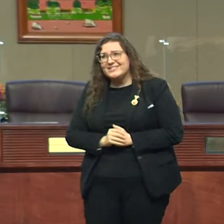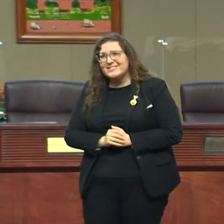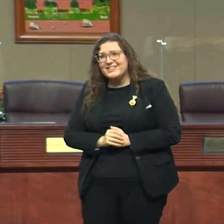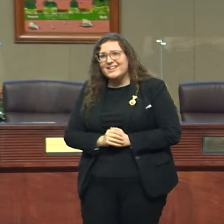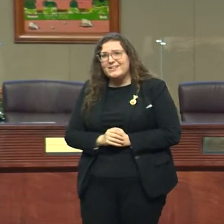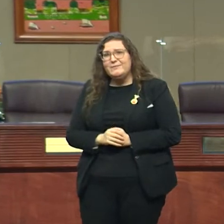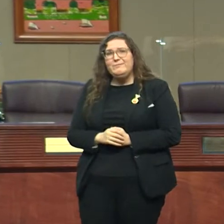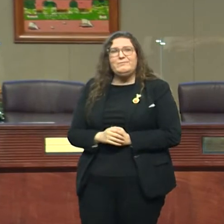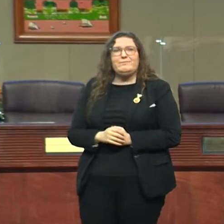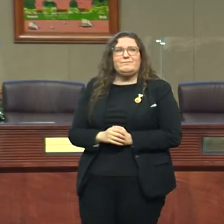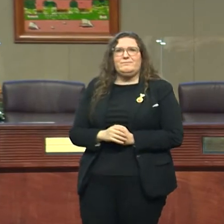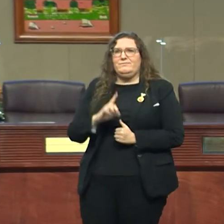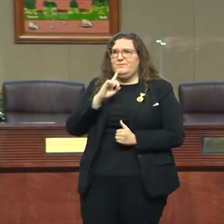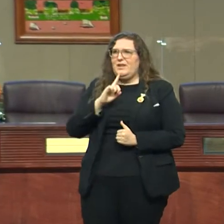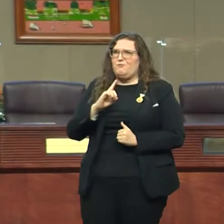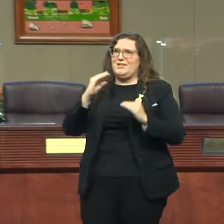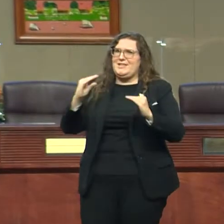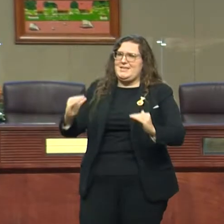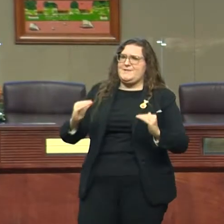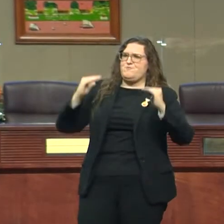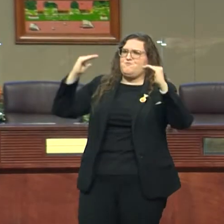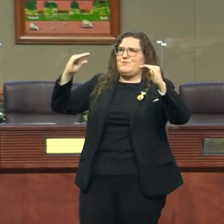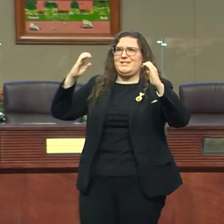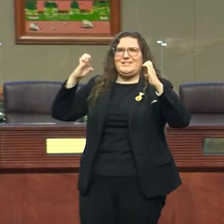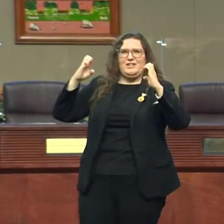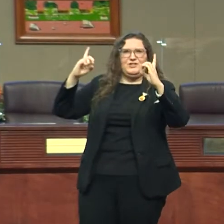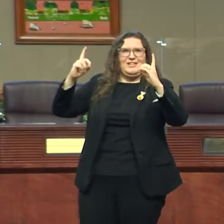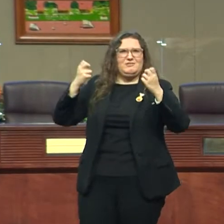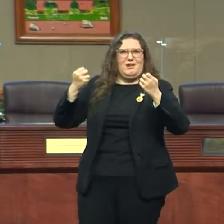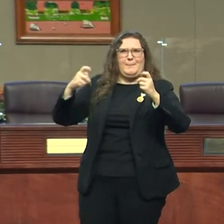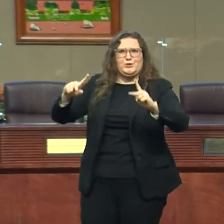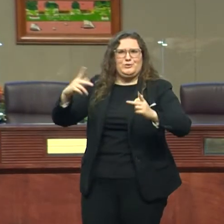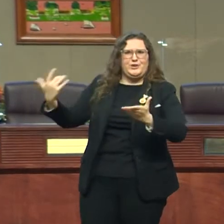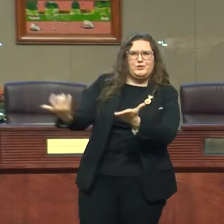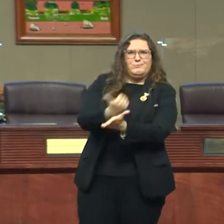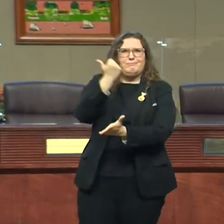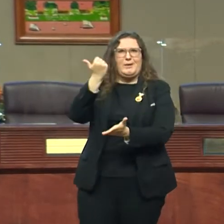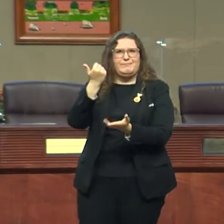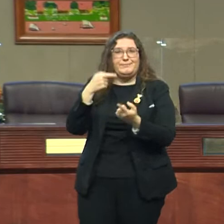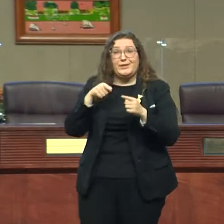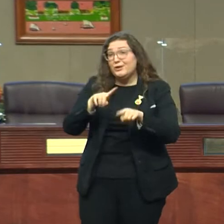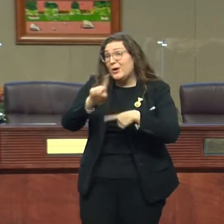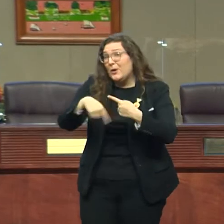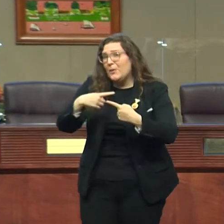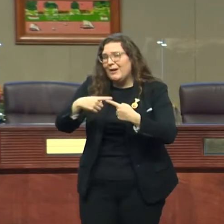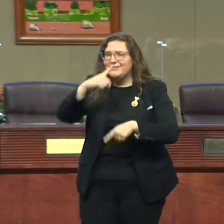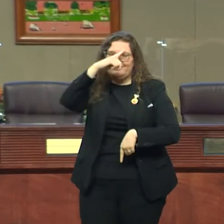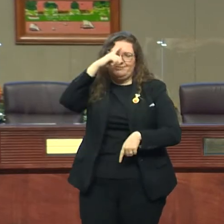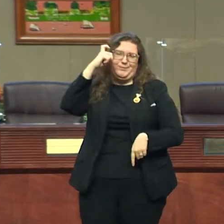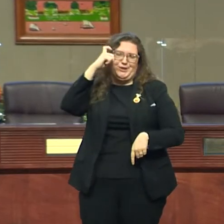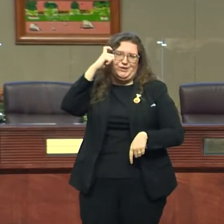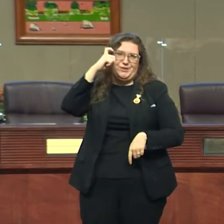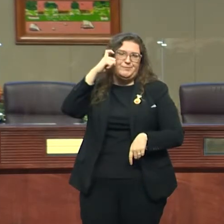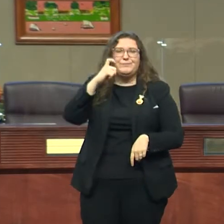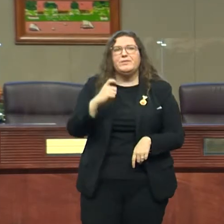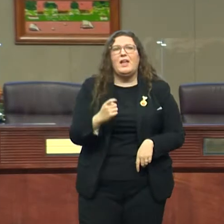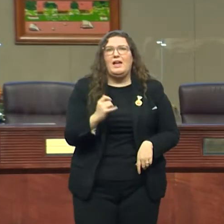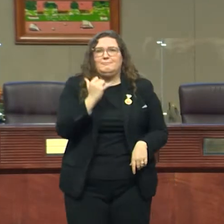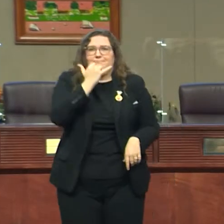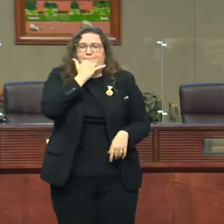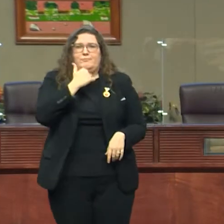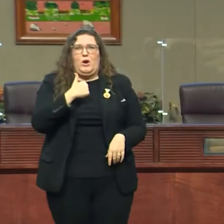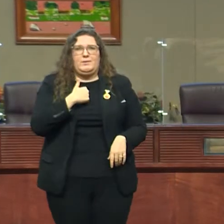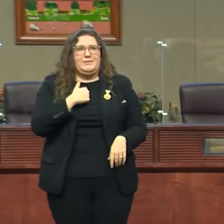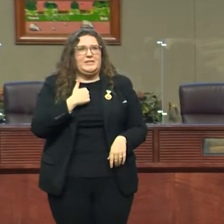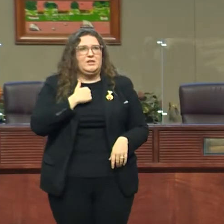increased educational opportunity to come in this summer. But let me also address something. I misspoke earlier. There are